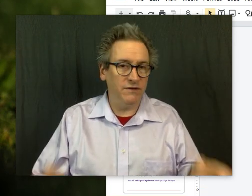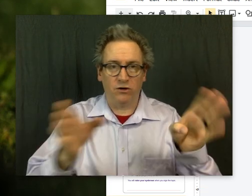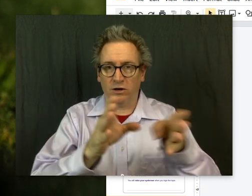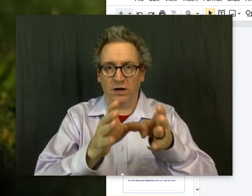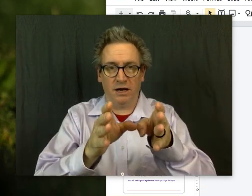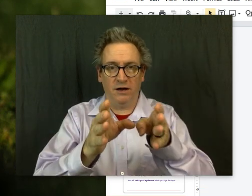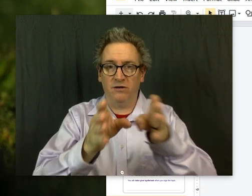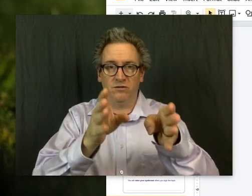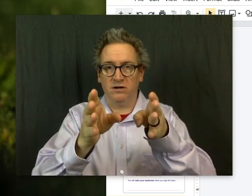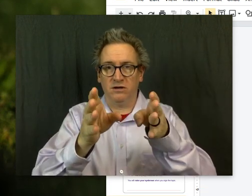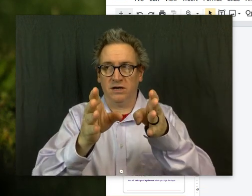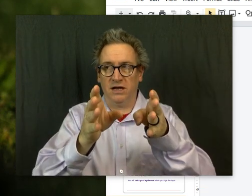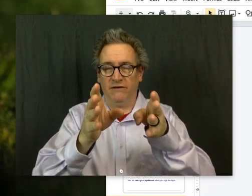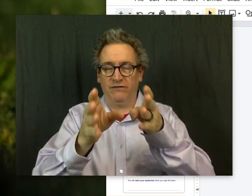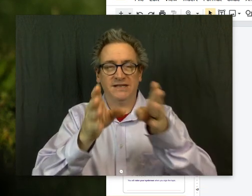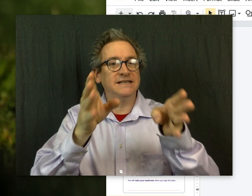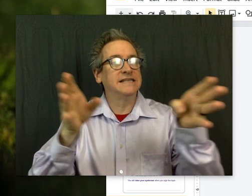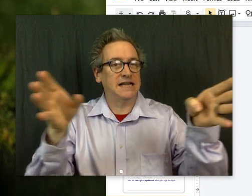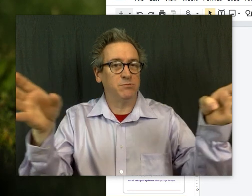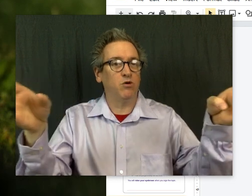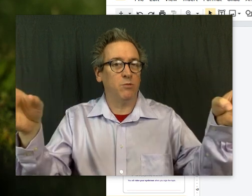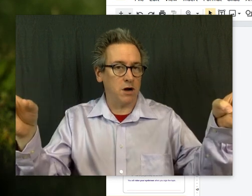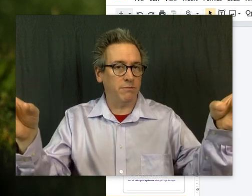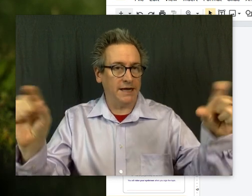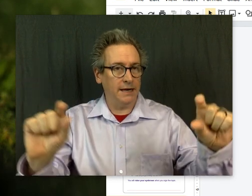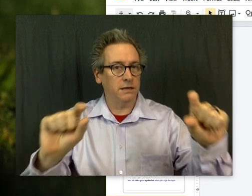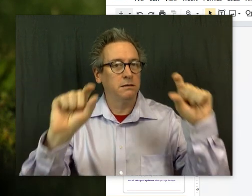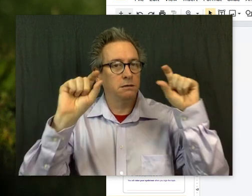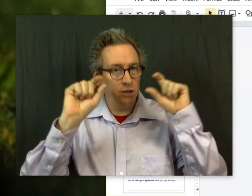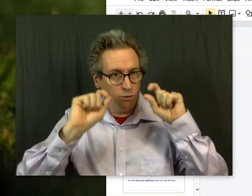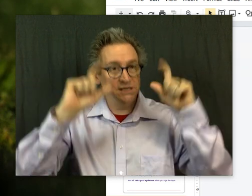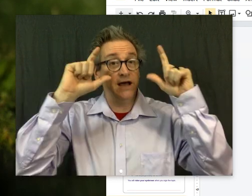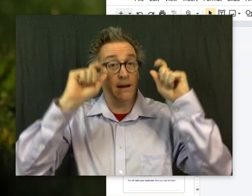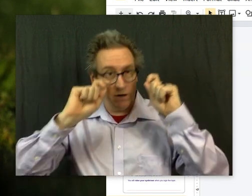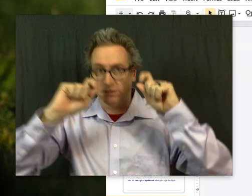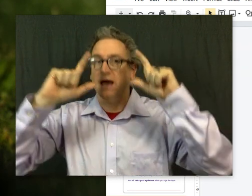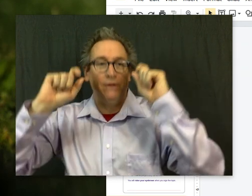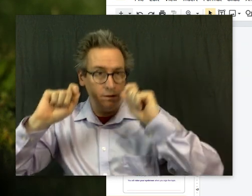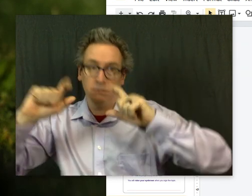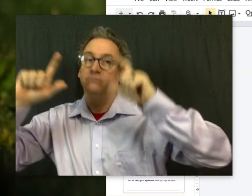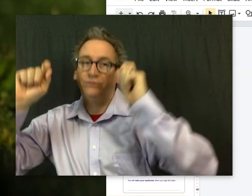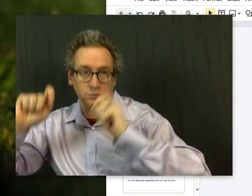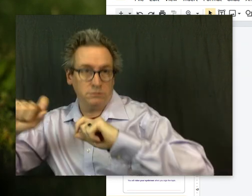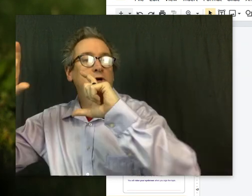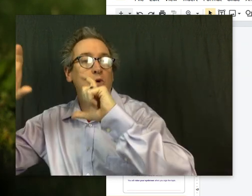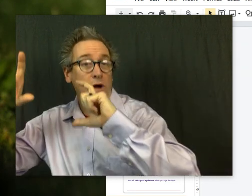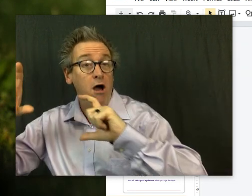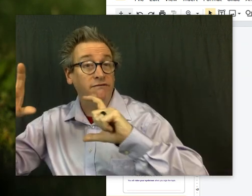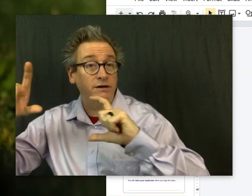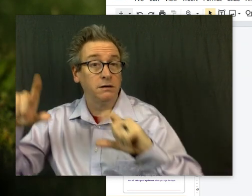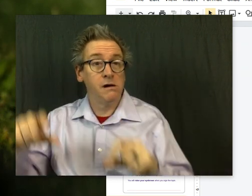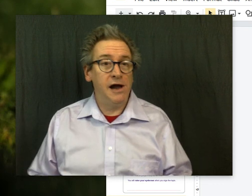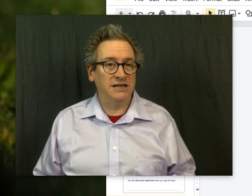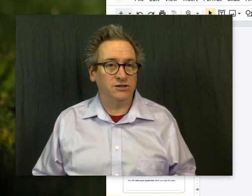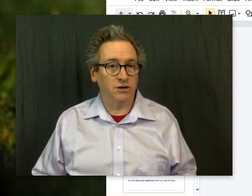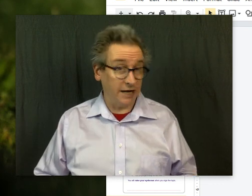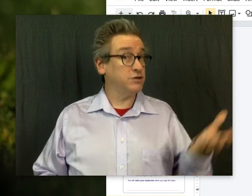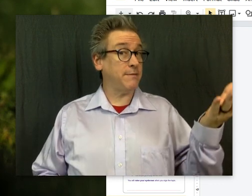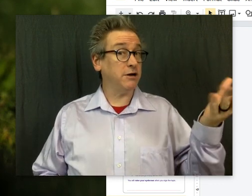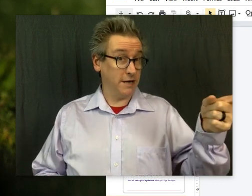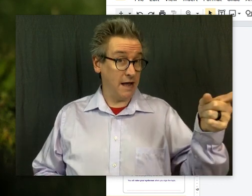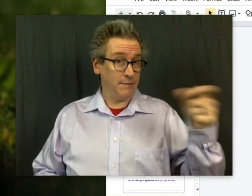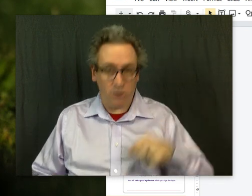Even if the sentence gets more and more complicated, you will see the eyebrows happen quite often. As you're like,